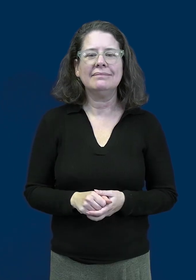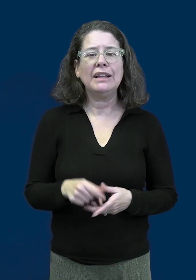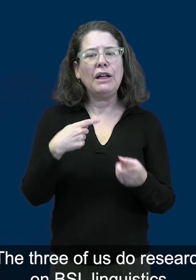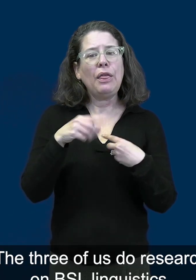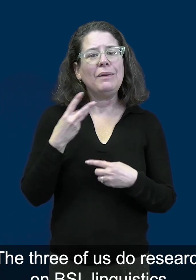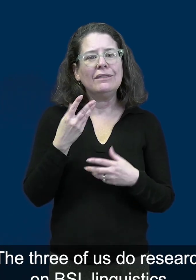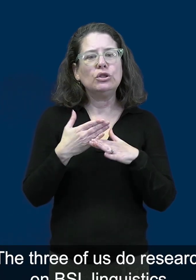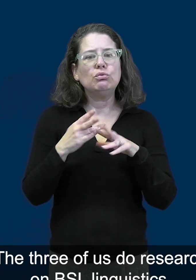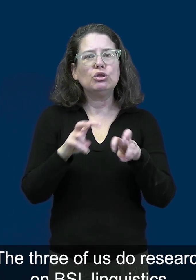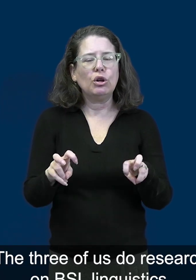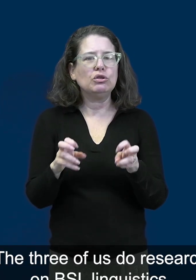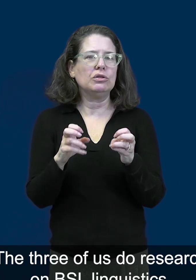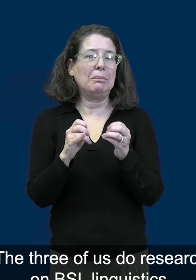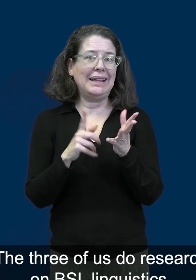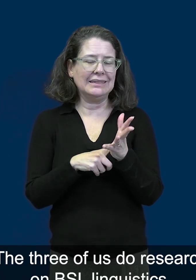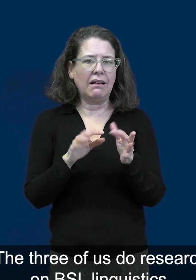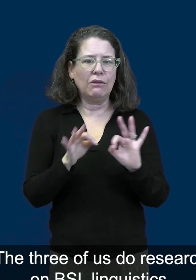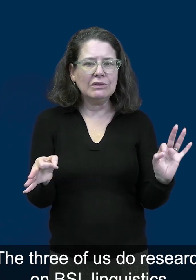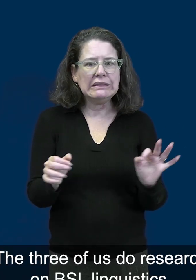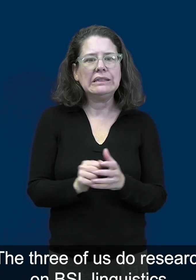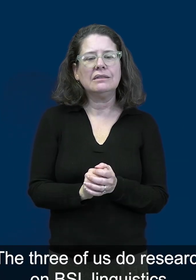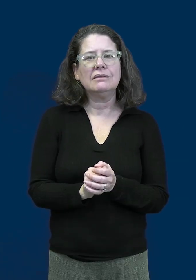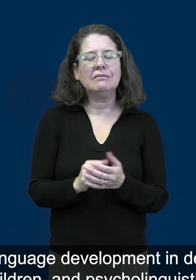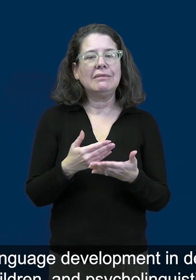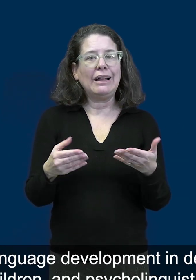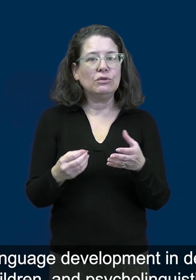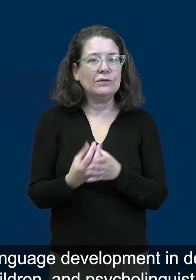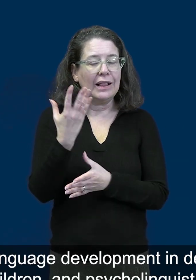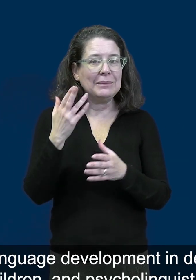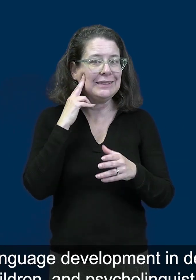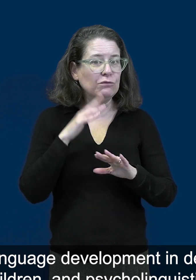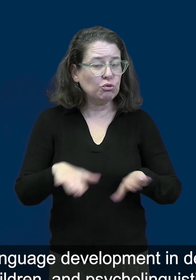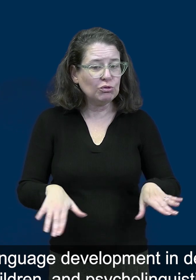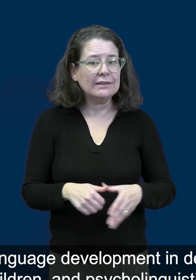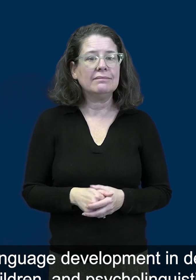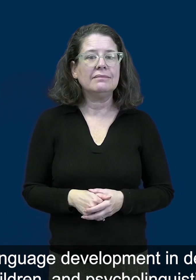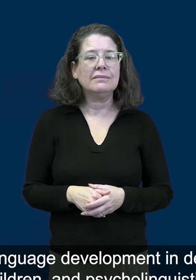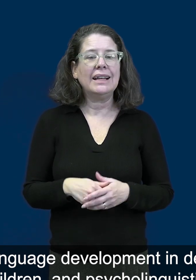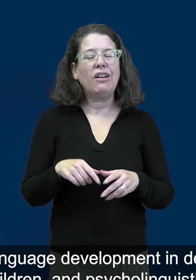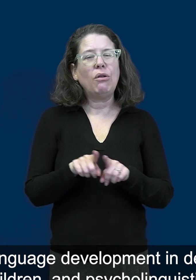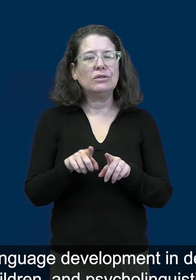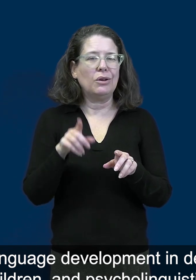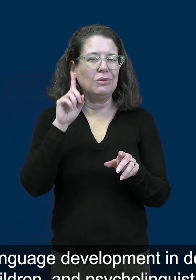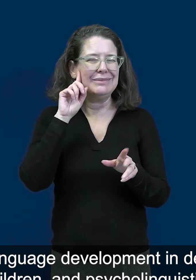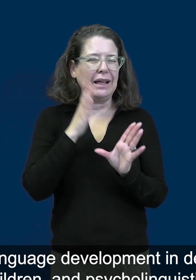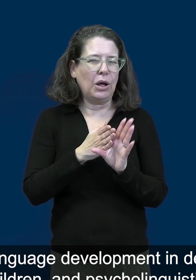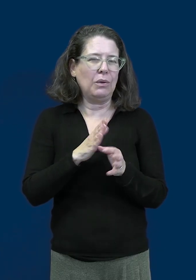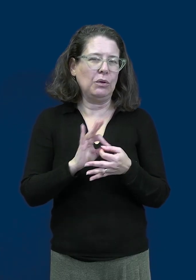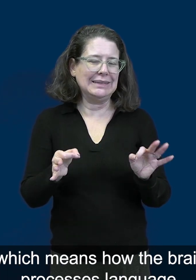The three of us do research on BSL linguistics, language development in deaf children, and psycholinguistics,